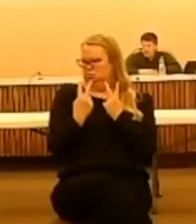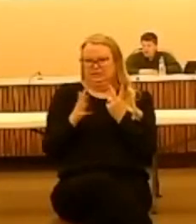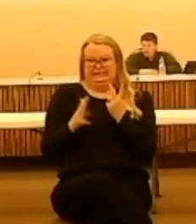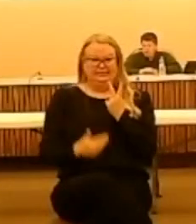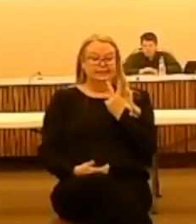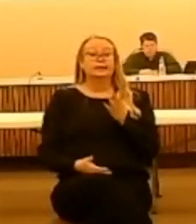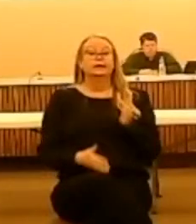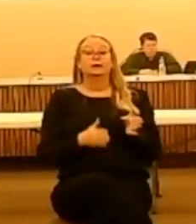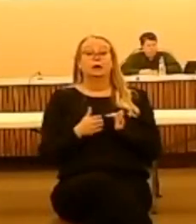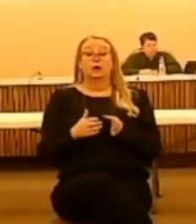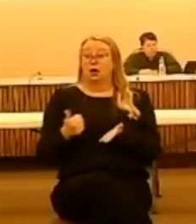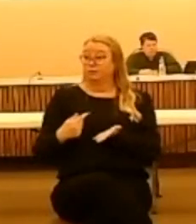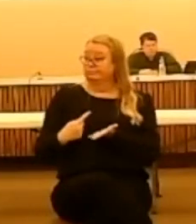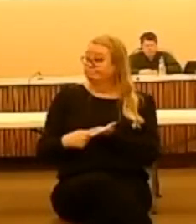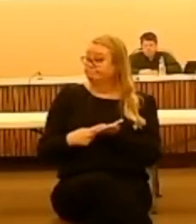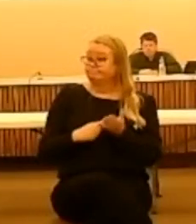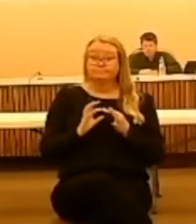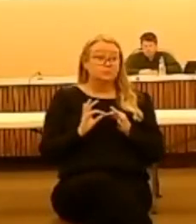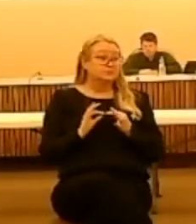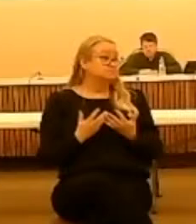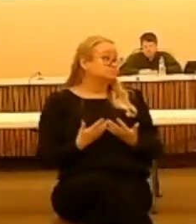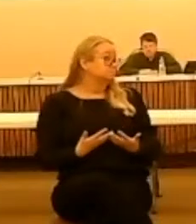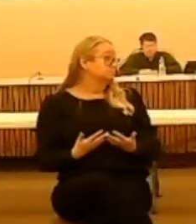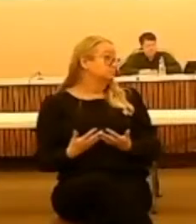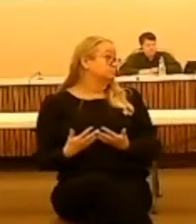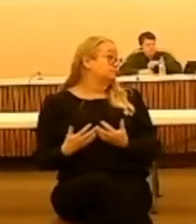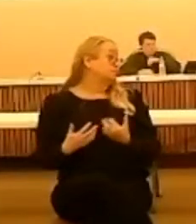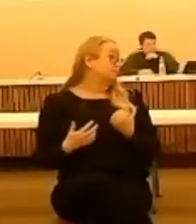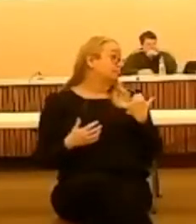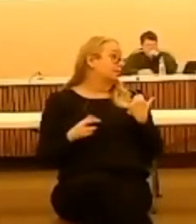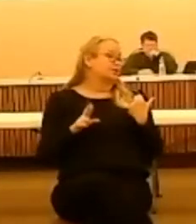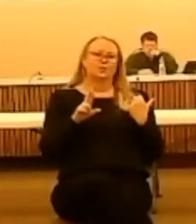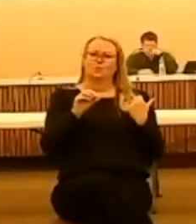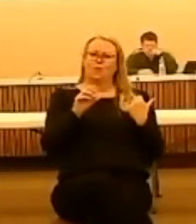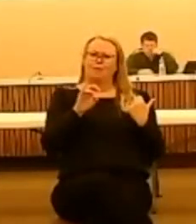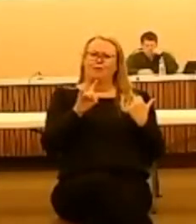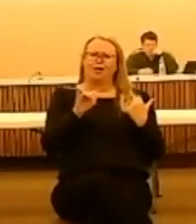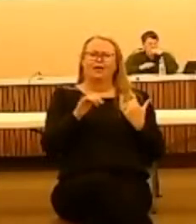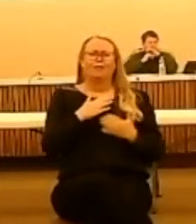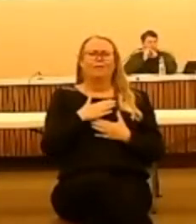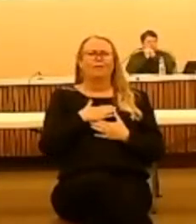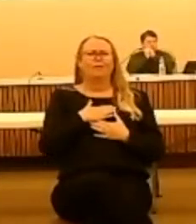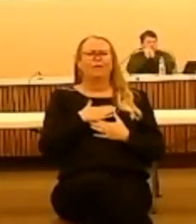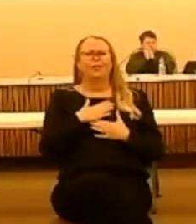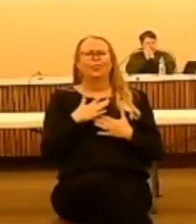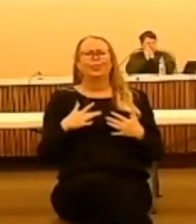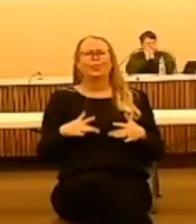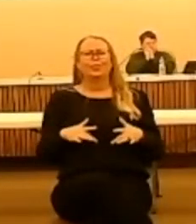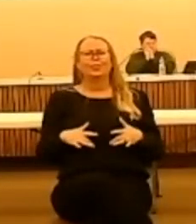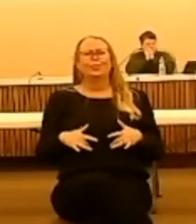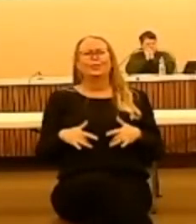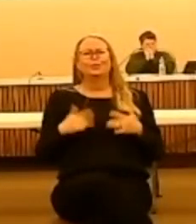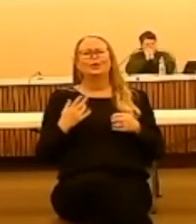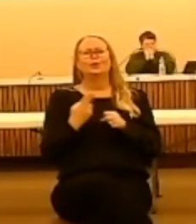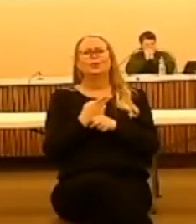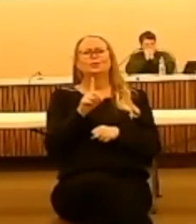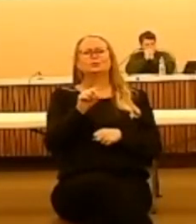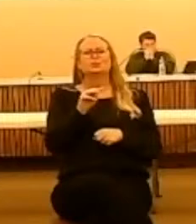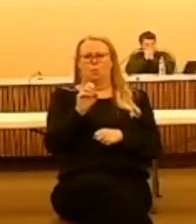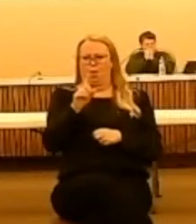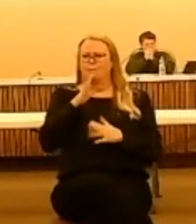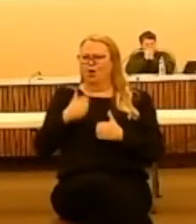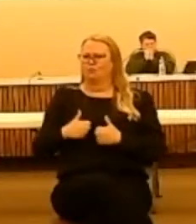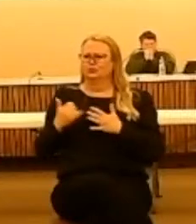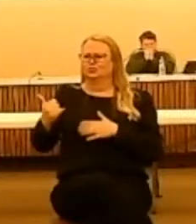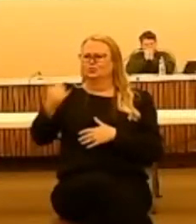Any other questions, comments? I think it's great that the Dome's going to open up for testing. I had a resident call me about it today. They're looking forward